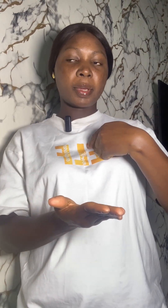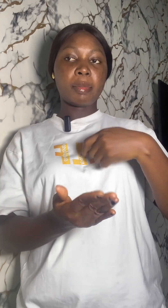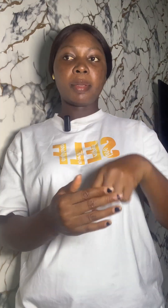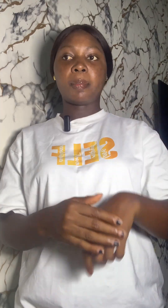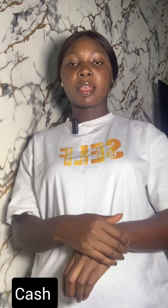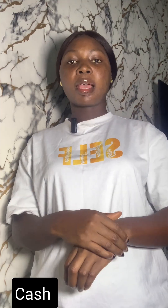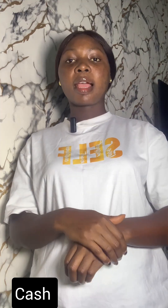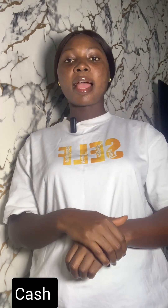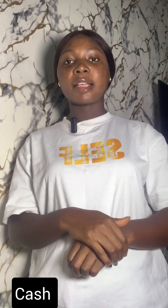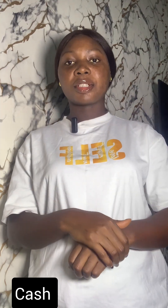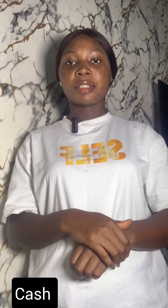me. Cash.